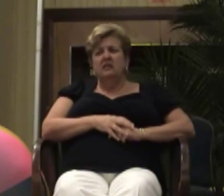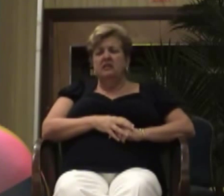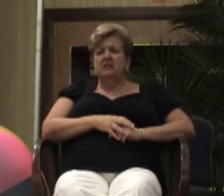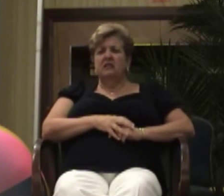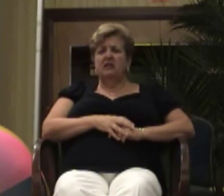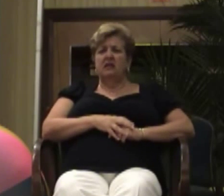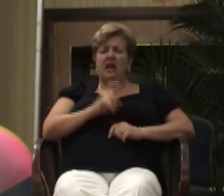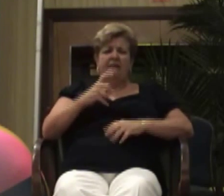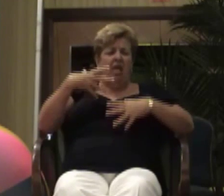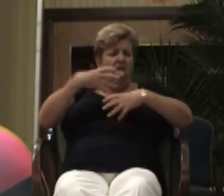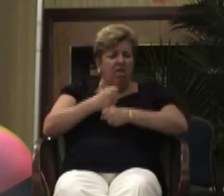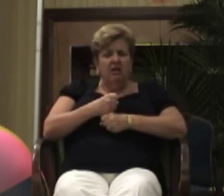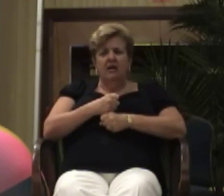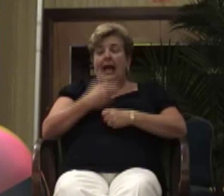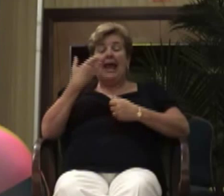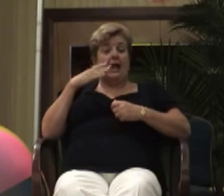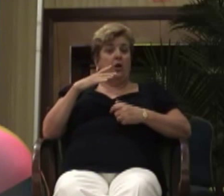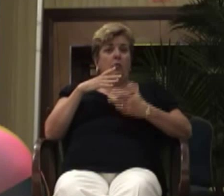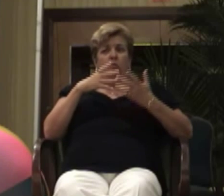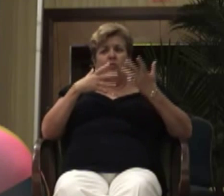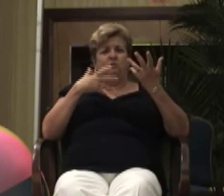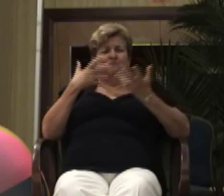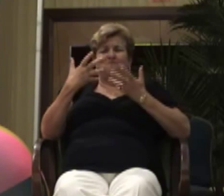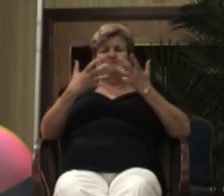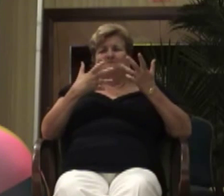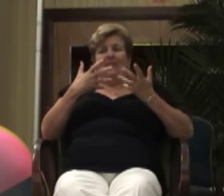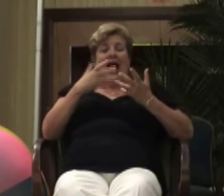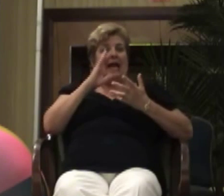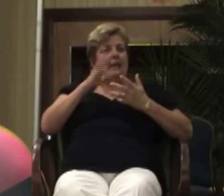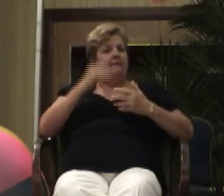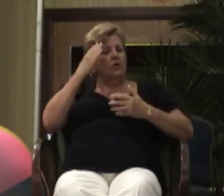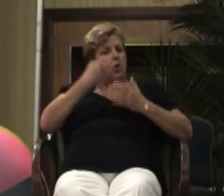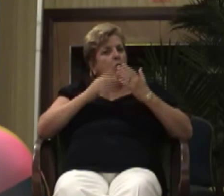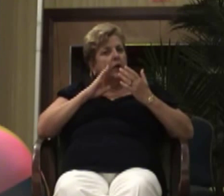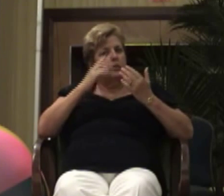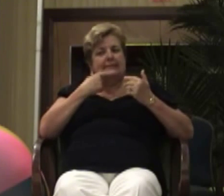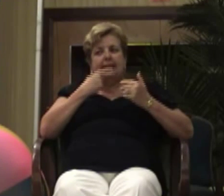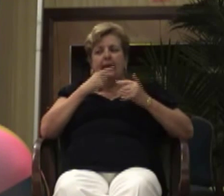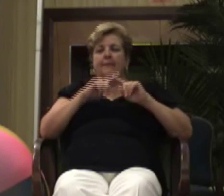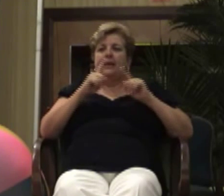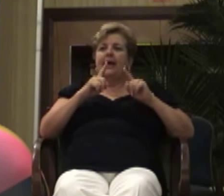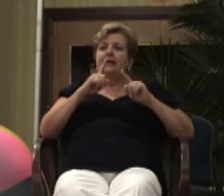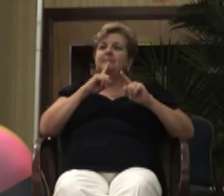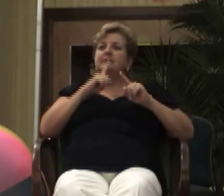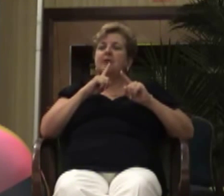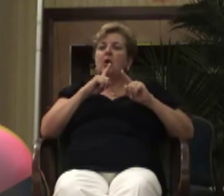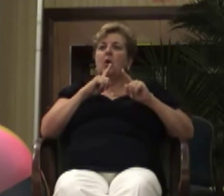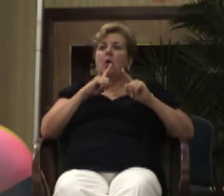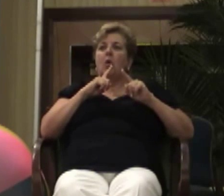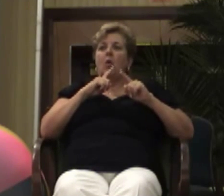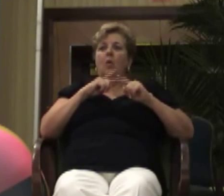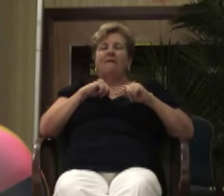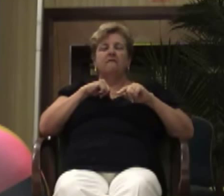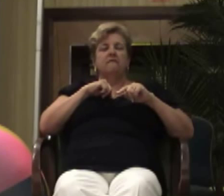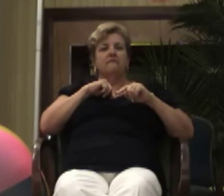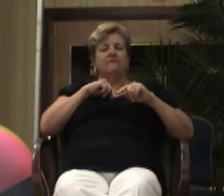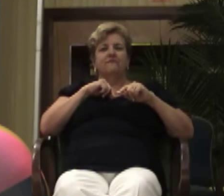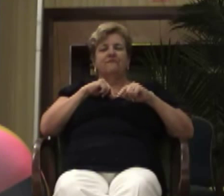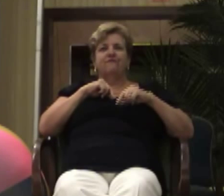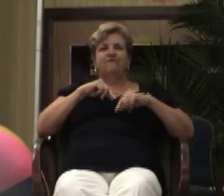And I don't know, you know, I never know what I'm going to say. But I am so full. These speakers, and I wrote them all